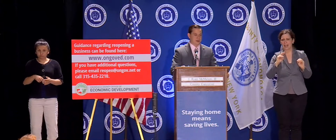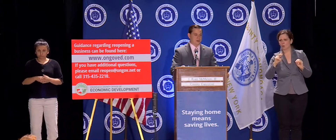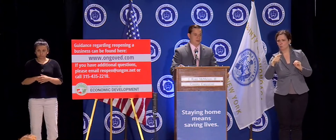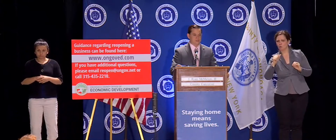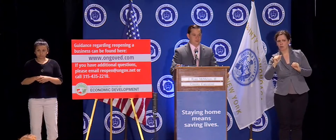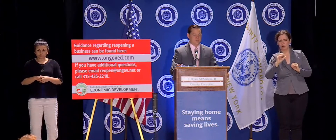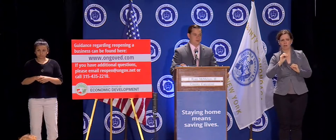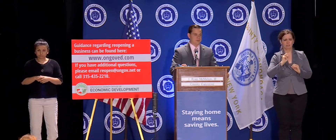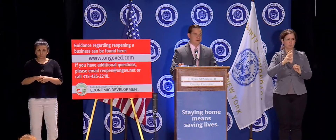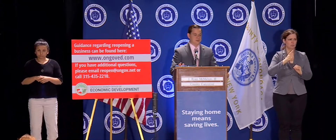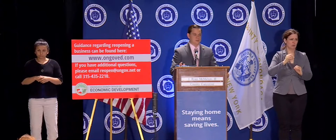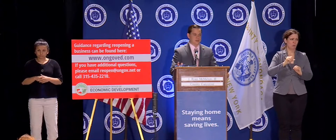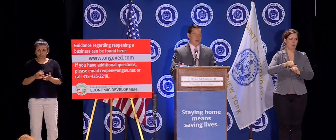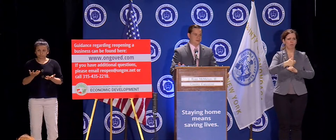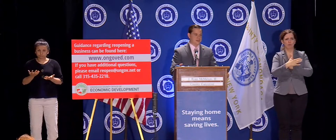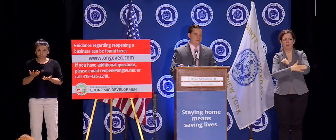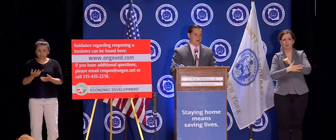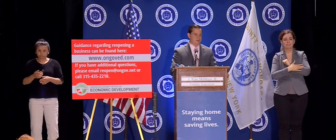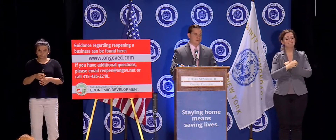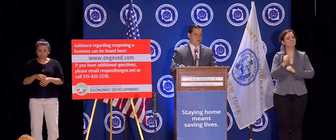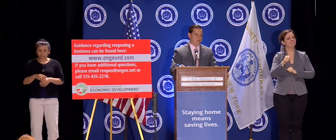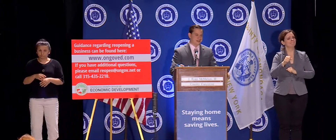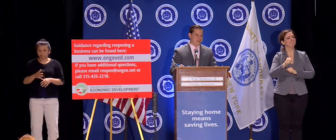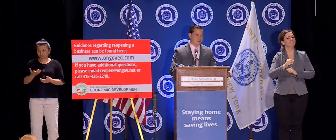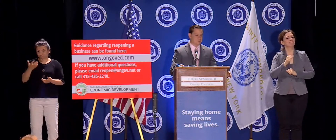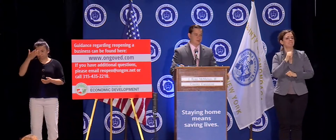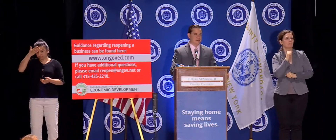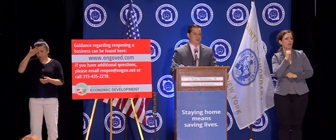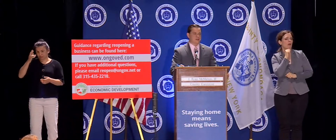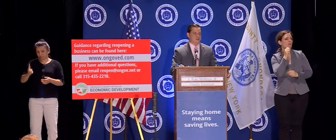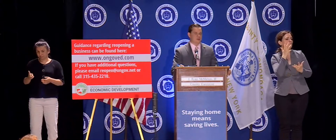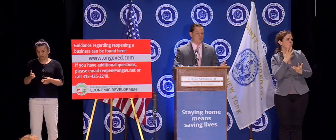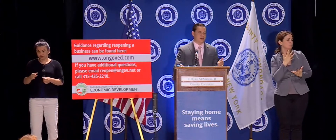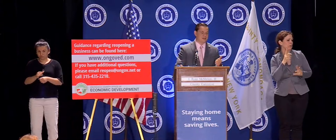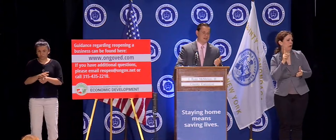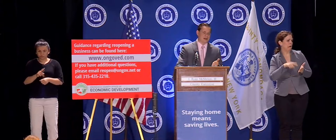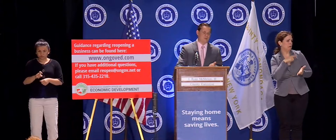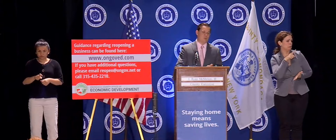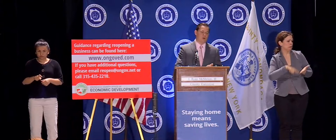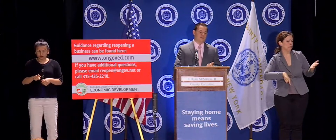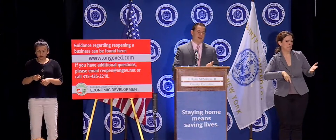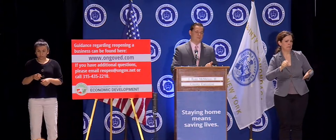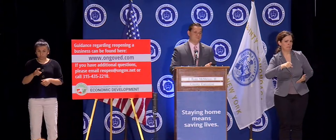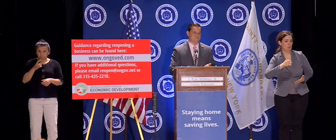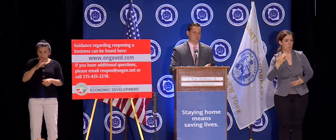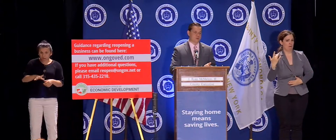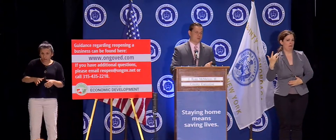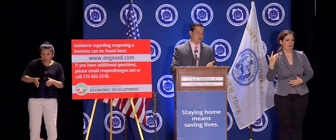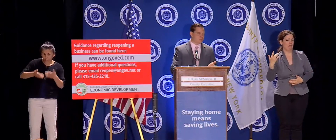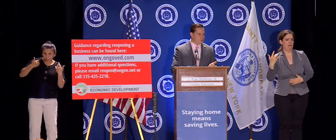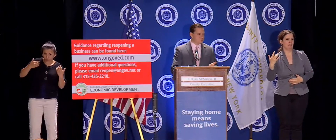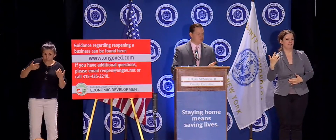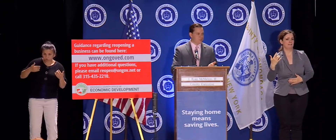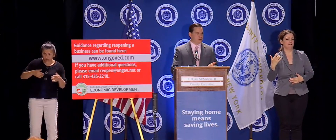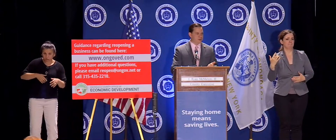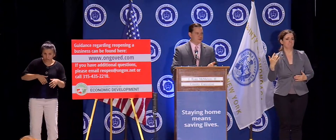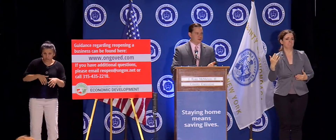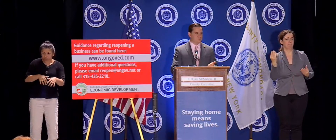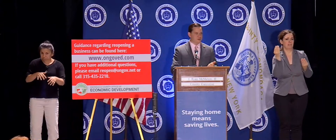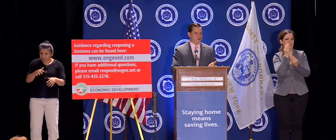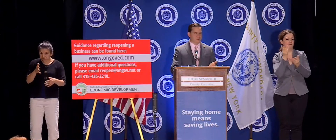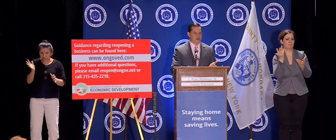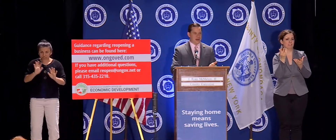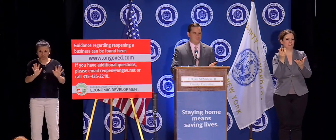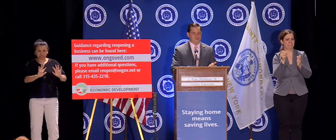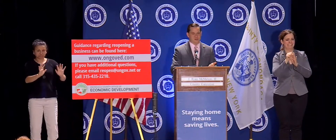the reality. Some of the guidance came out a little bit late, but there's no way you can, on a Memorial Day, think about the position you're putting